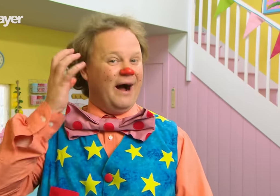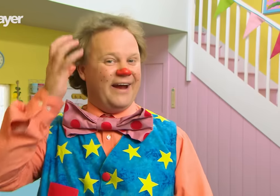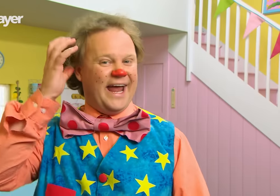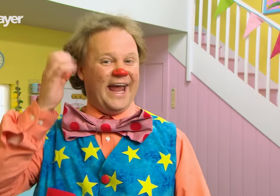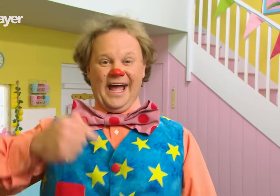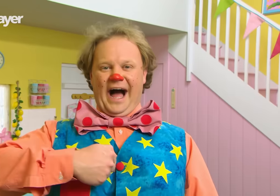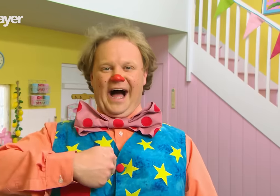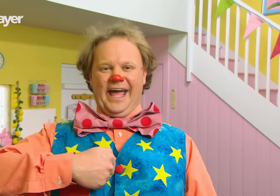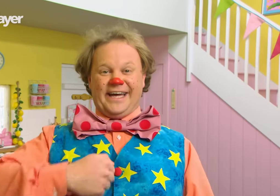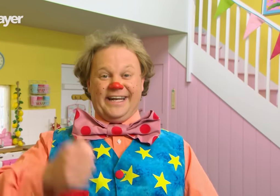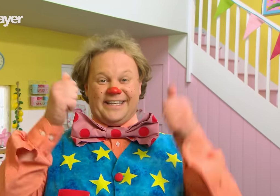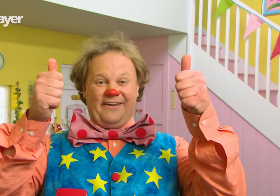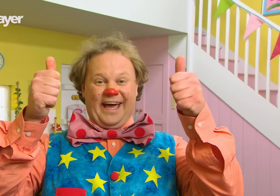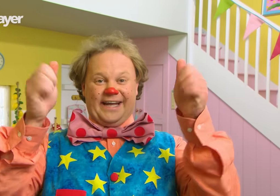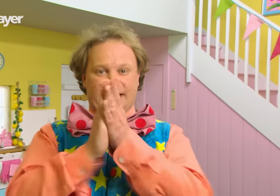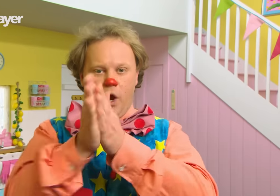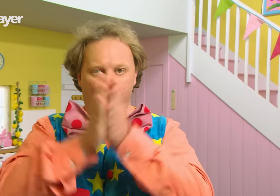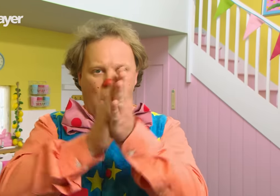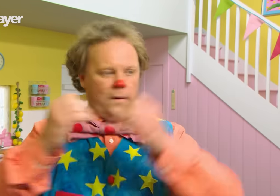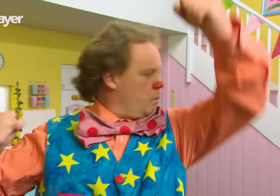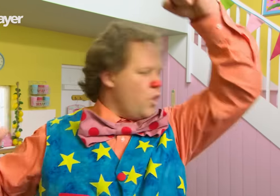worry, I can do it.